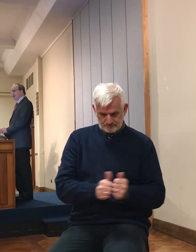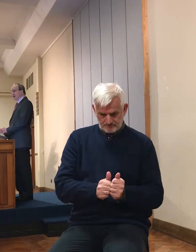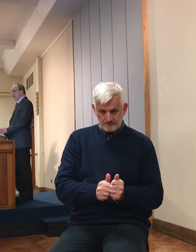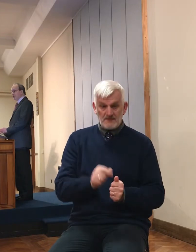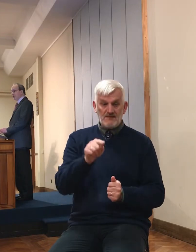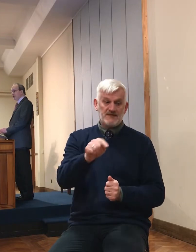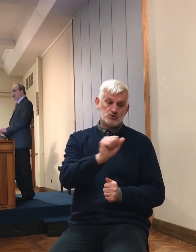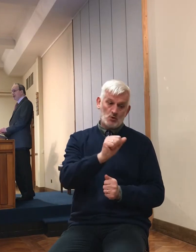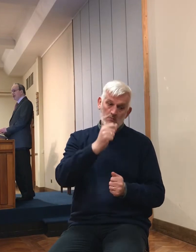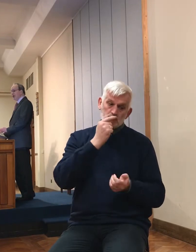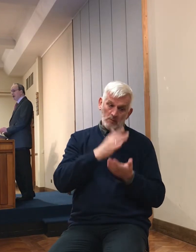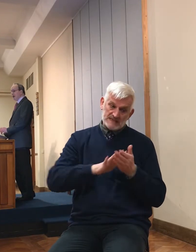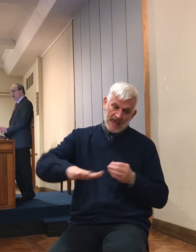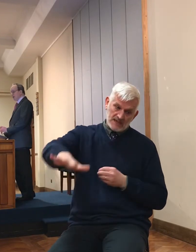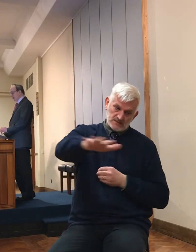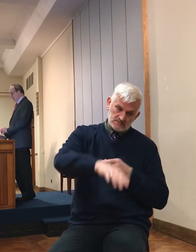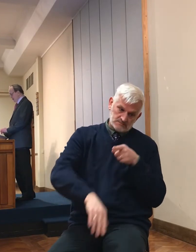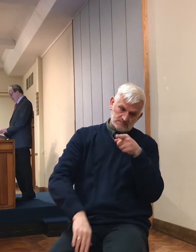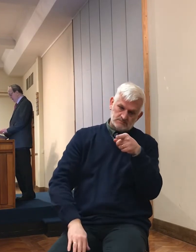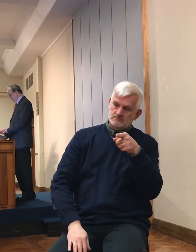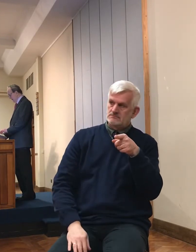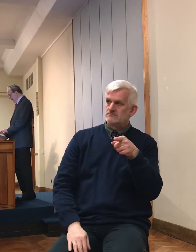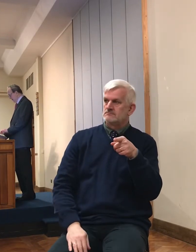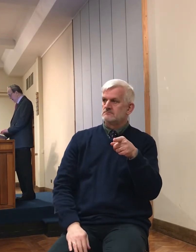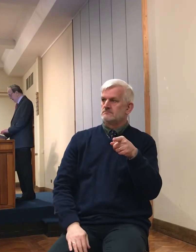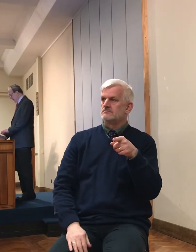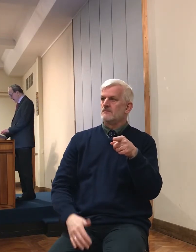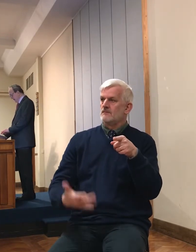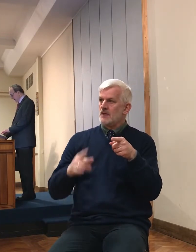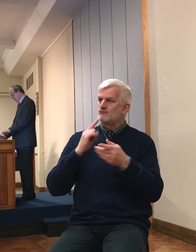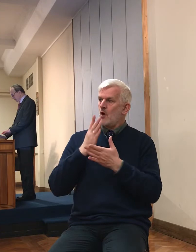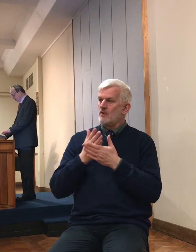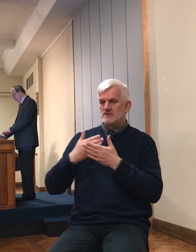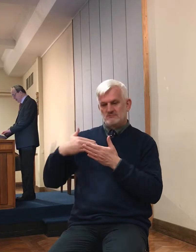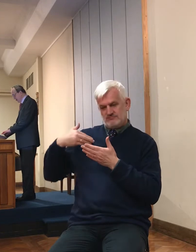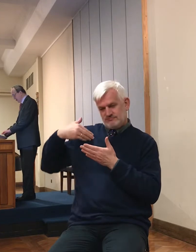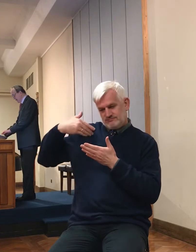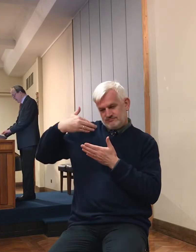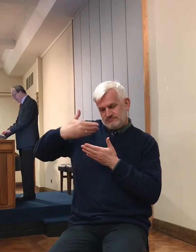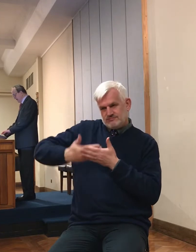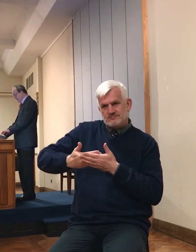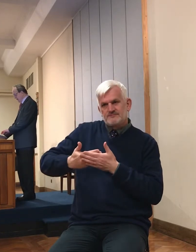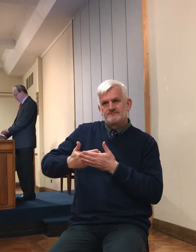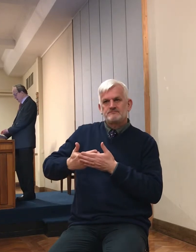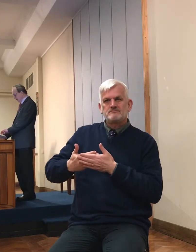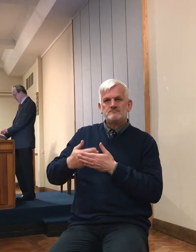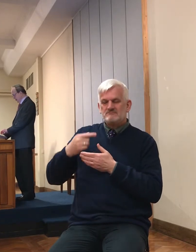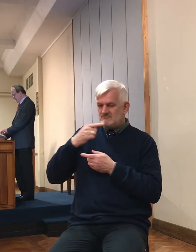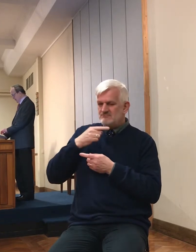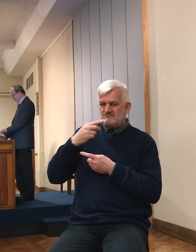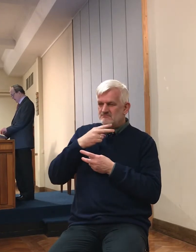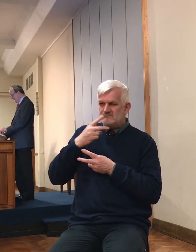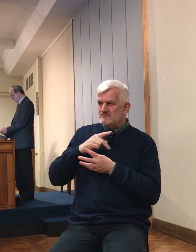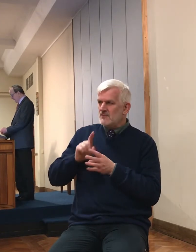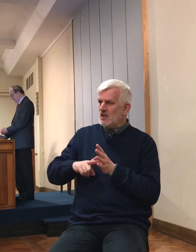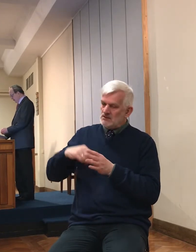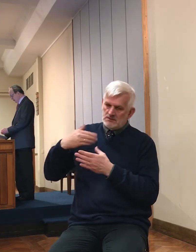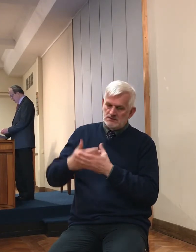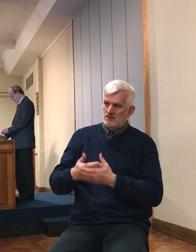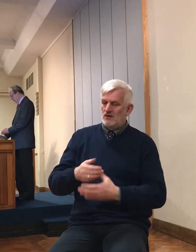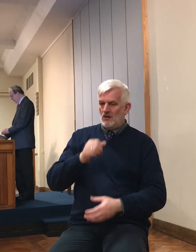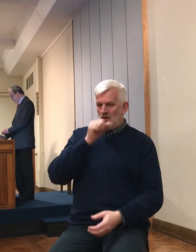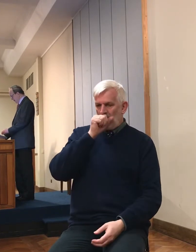promised and predicted far over the centuries. And, of course, most specifically